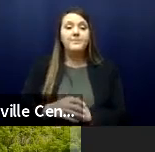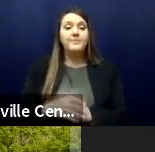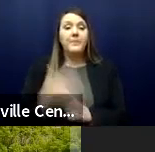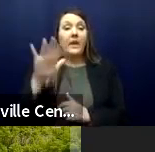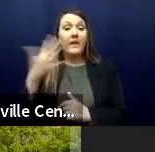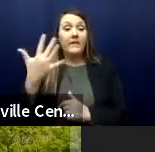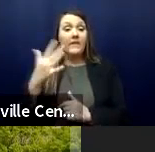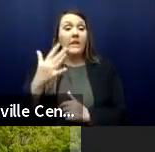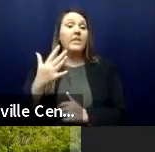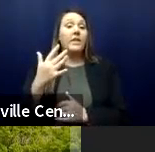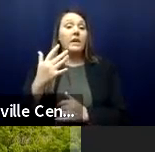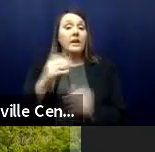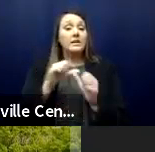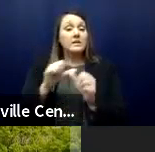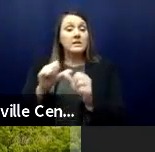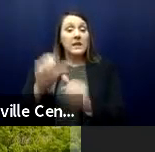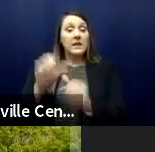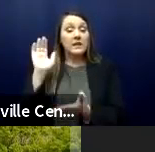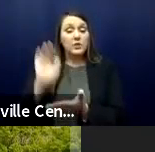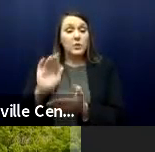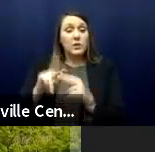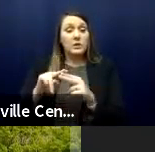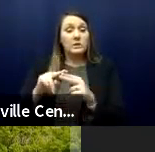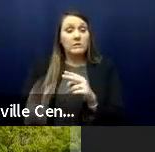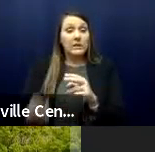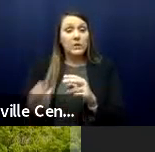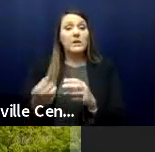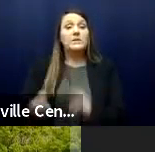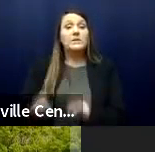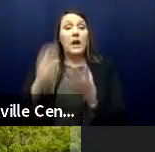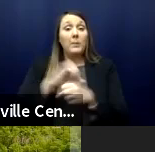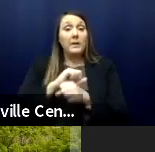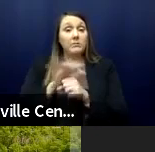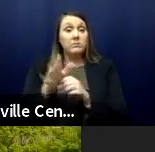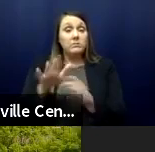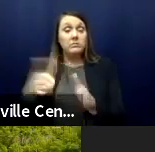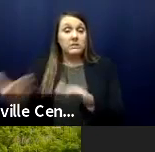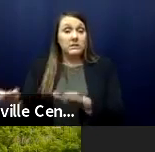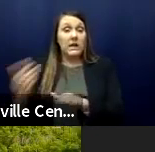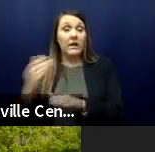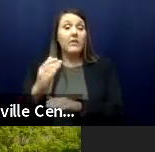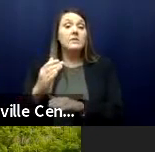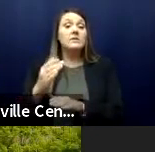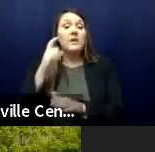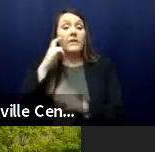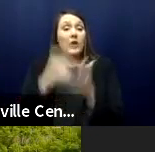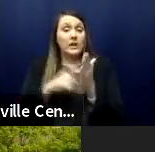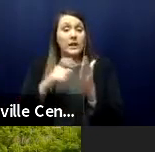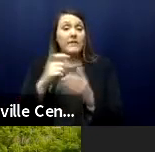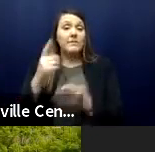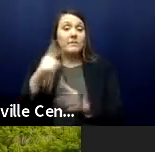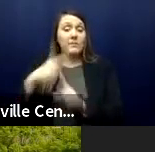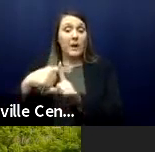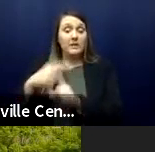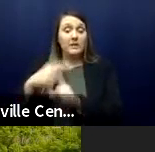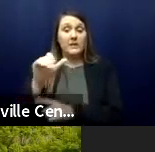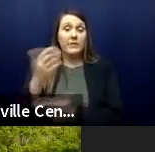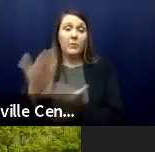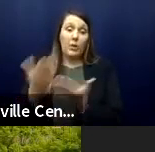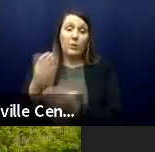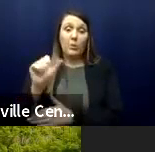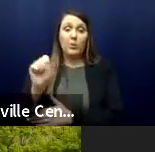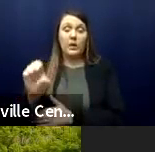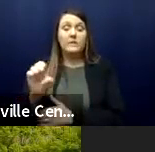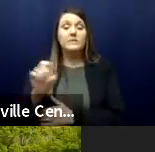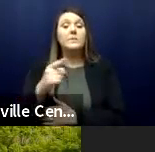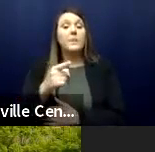benchmark, sustained or decreased COVID-19 related death rate for identified positive or probable cases. For this benchmark,